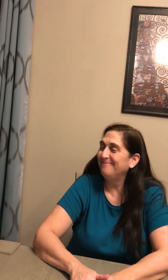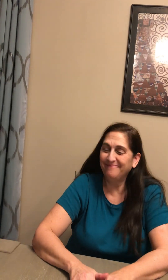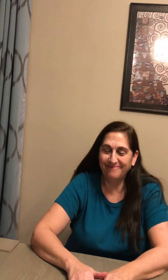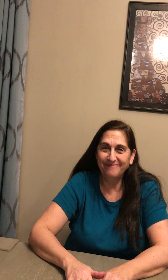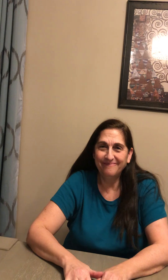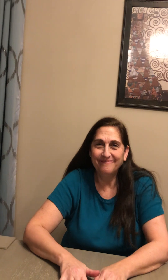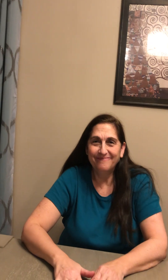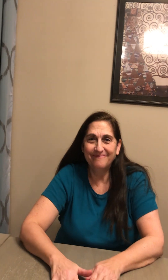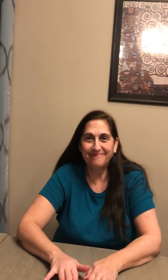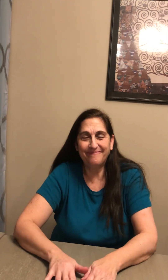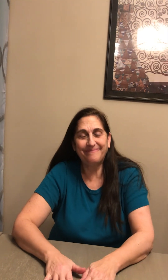I win hellos.